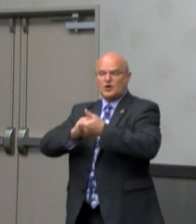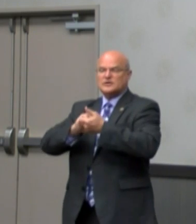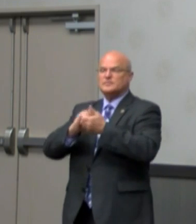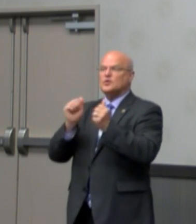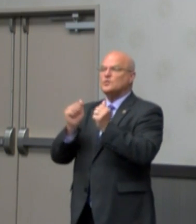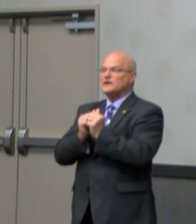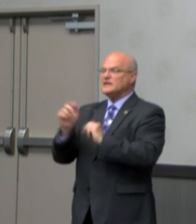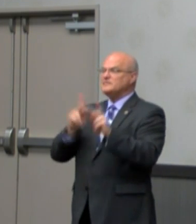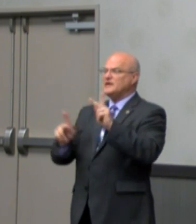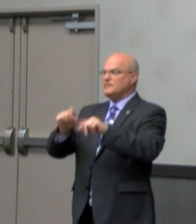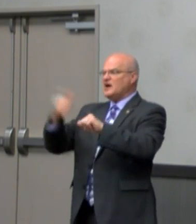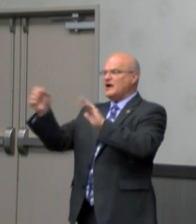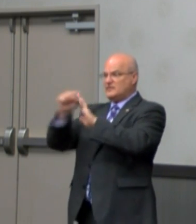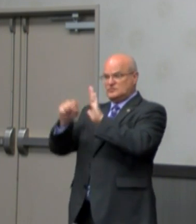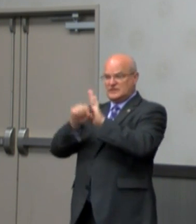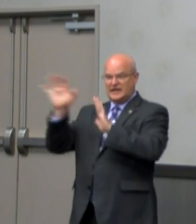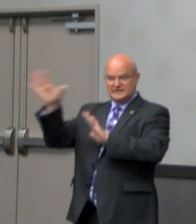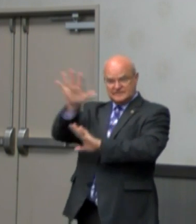our colleagues.